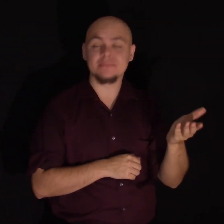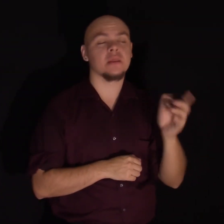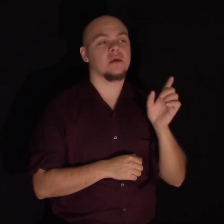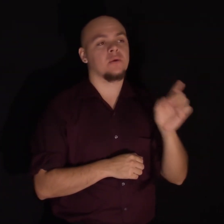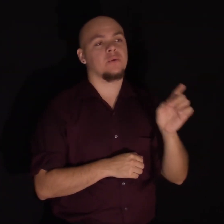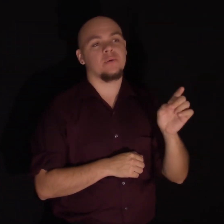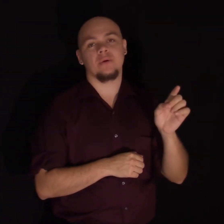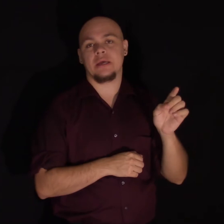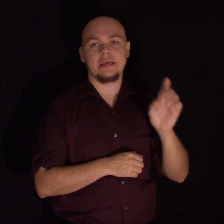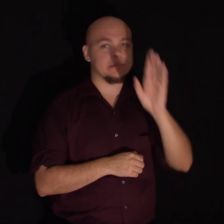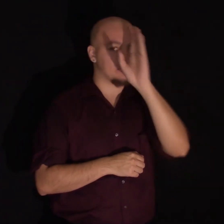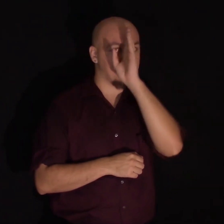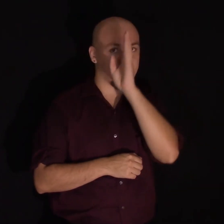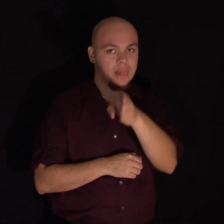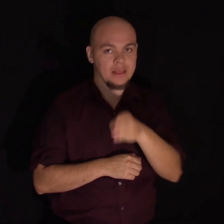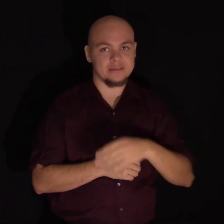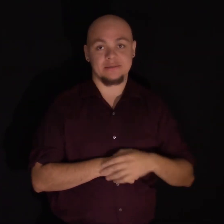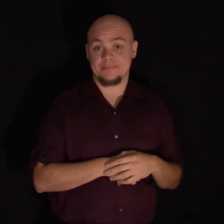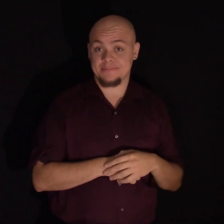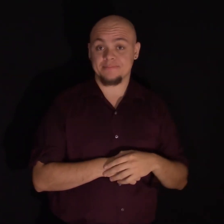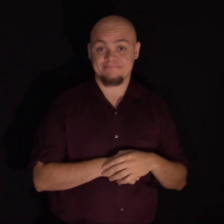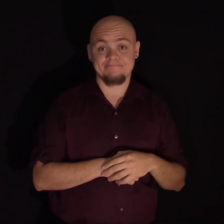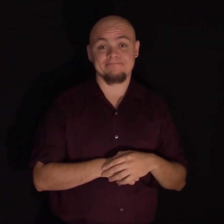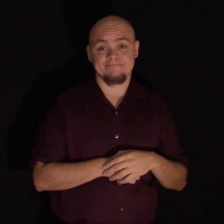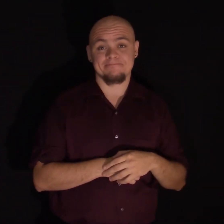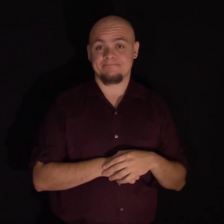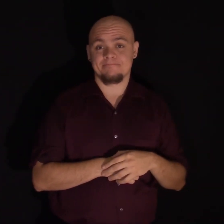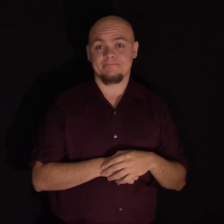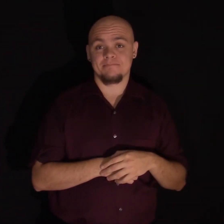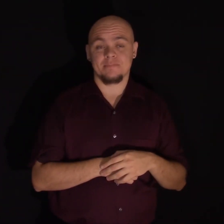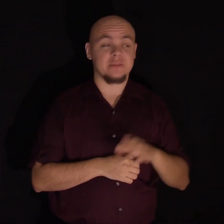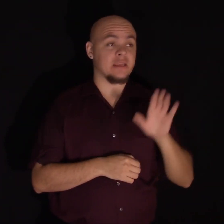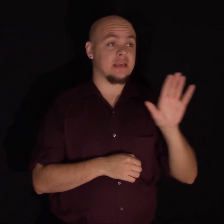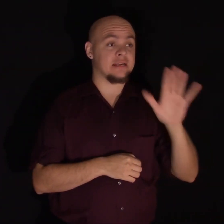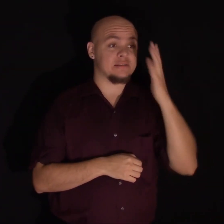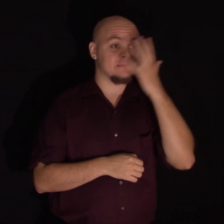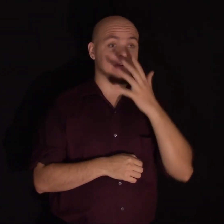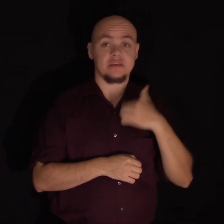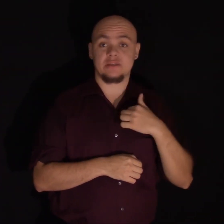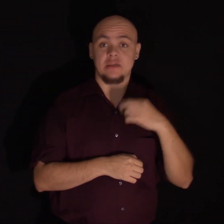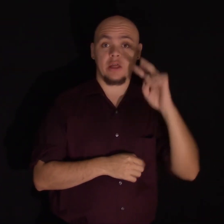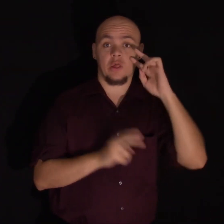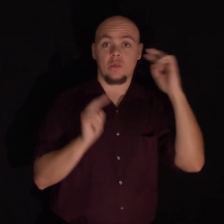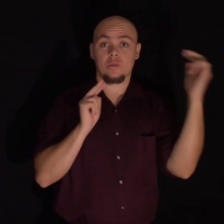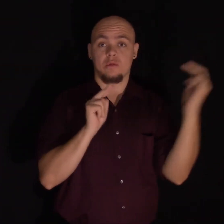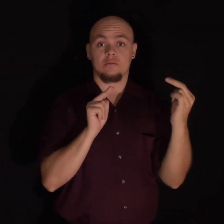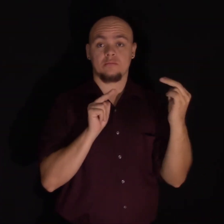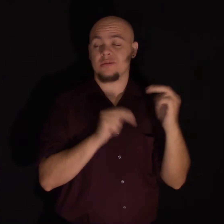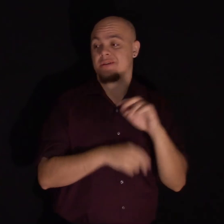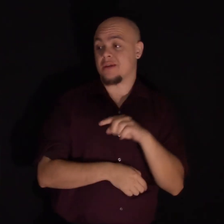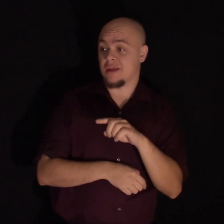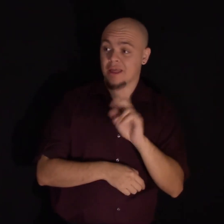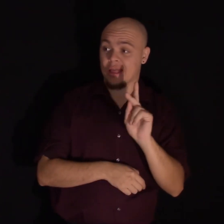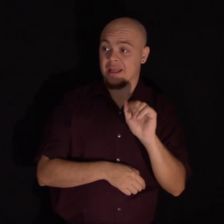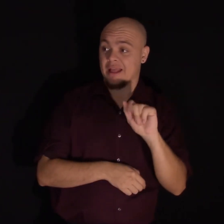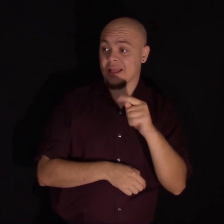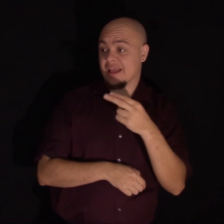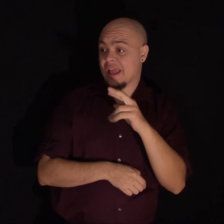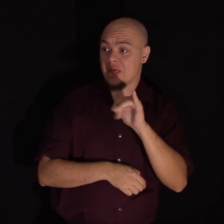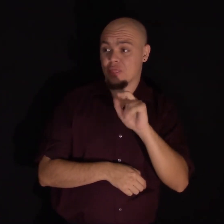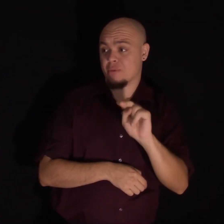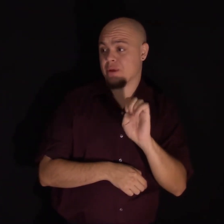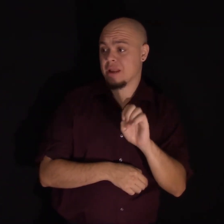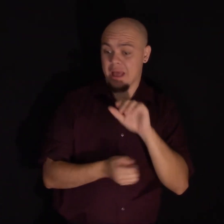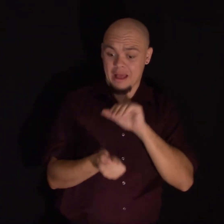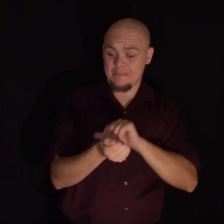beyond blunt. Yeah. I'll never forget his face. He looked at me right in the eyes. He said, "Catherine, a